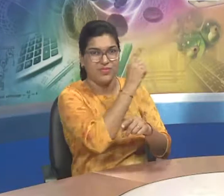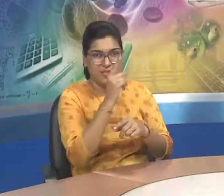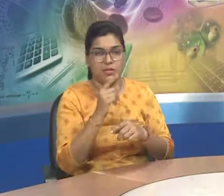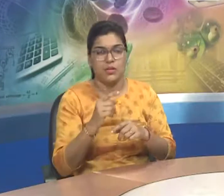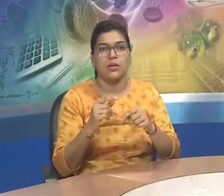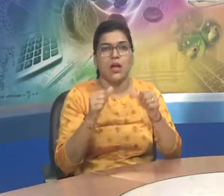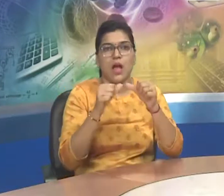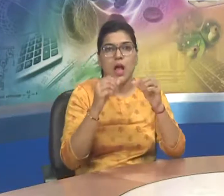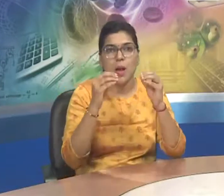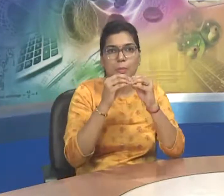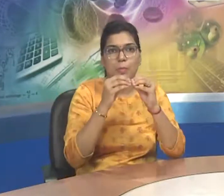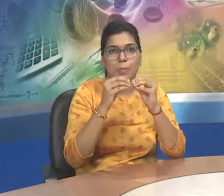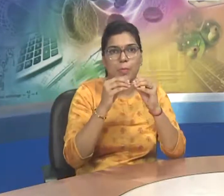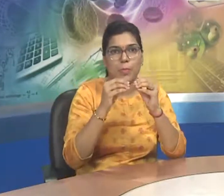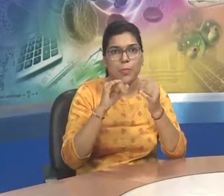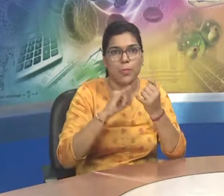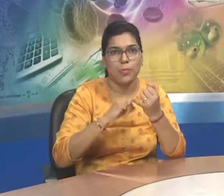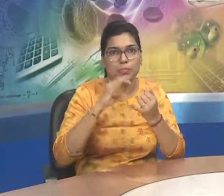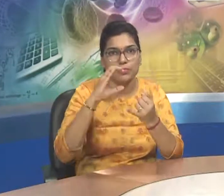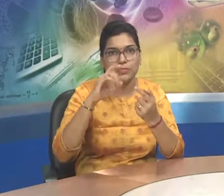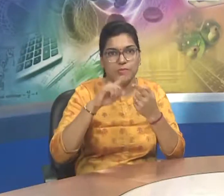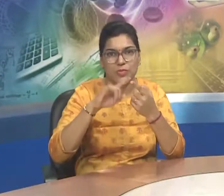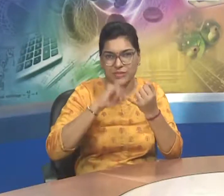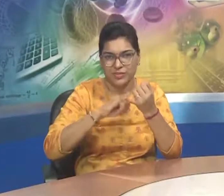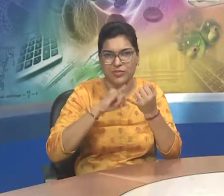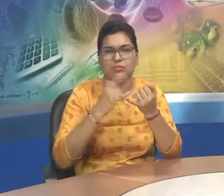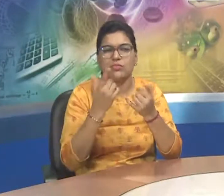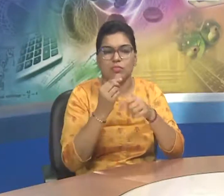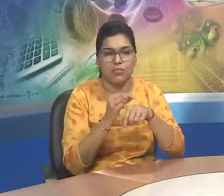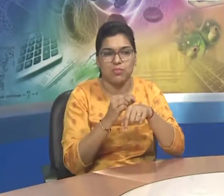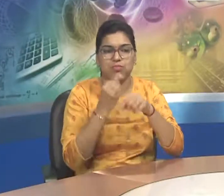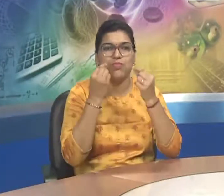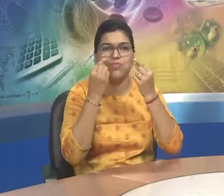Third, dash on nose.